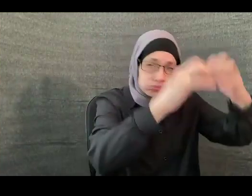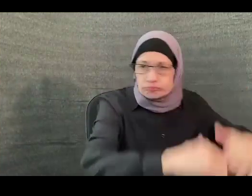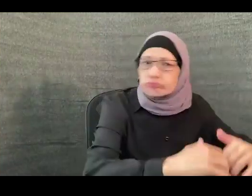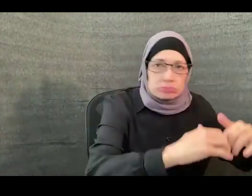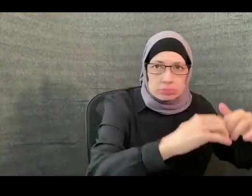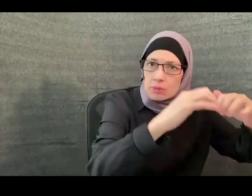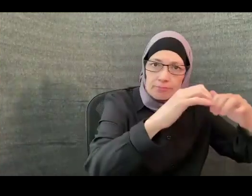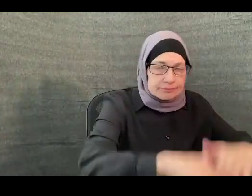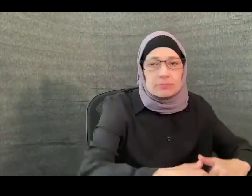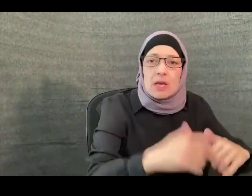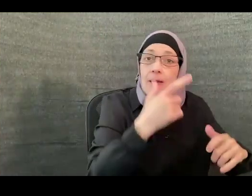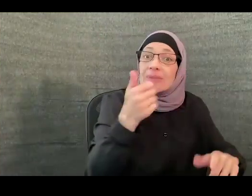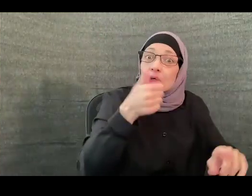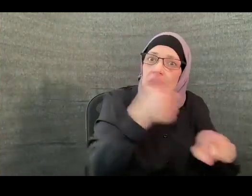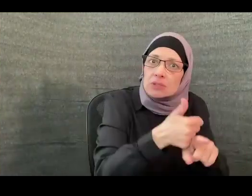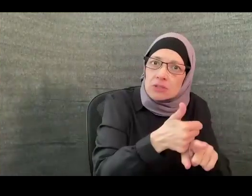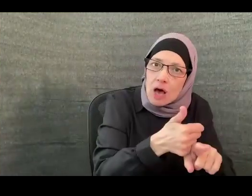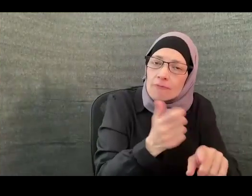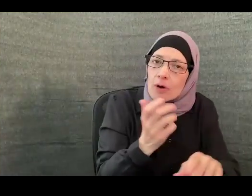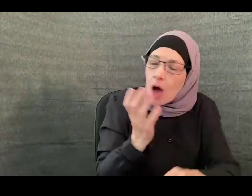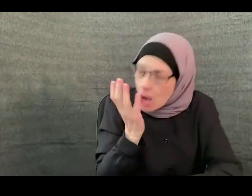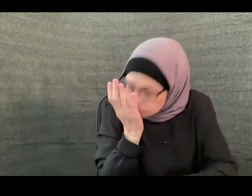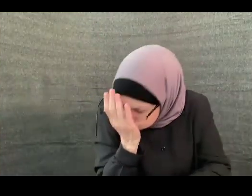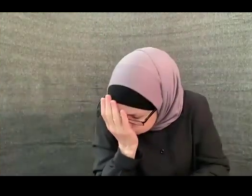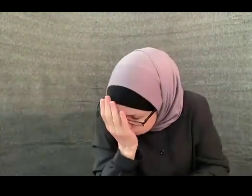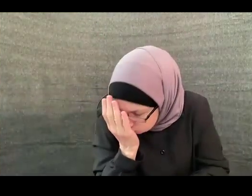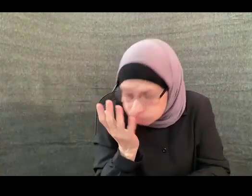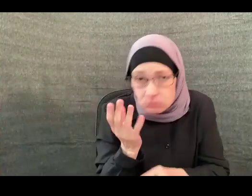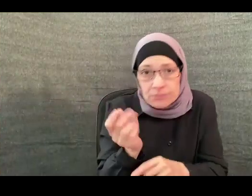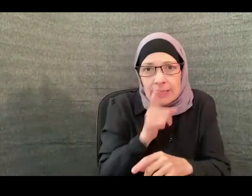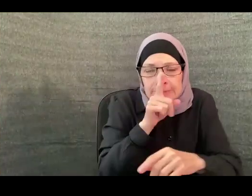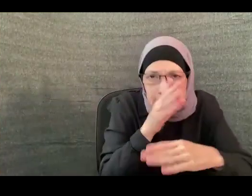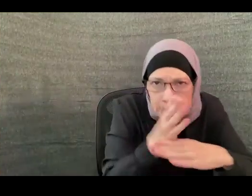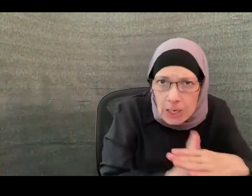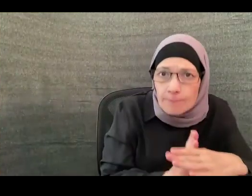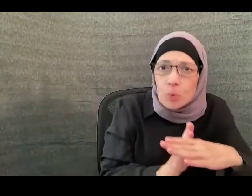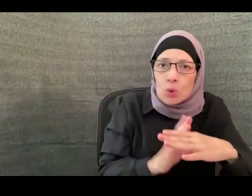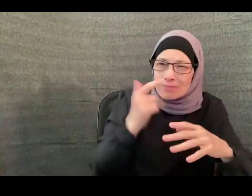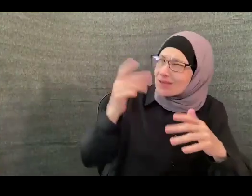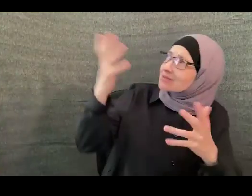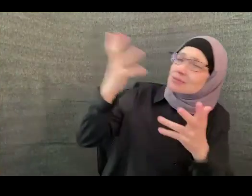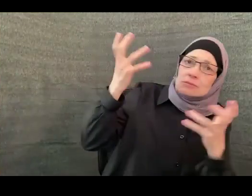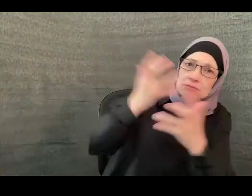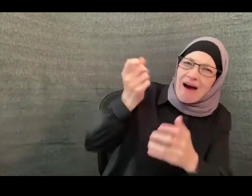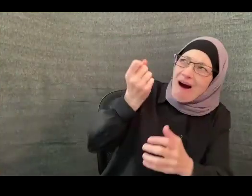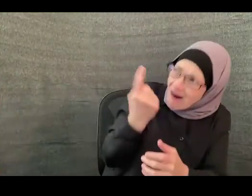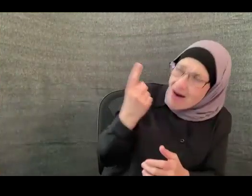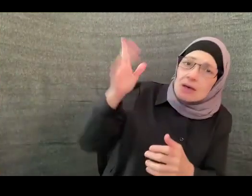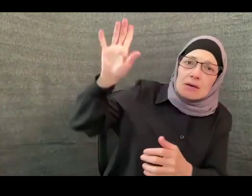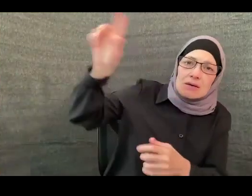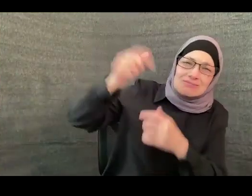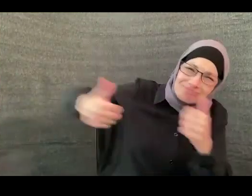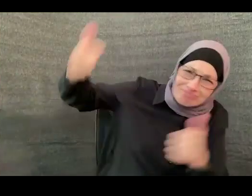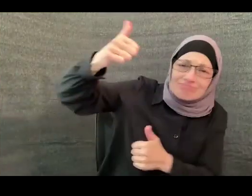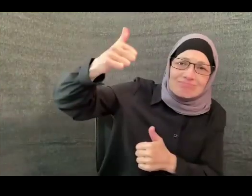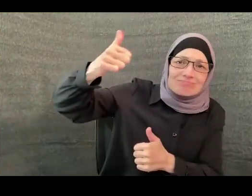and the humility before the majesty of Allah subhanahu wa ta'ala. Then the ayah